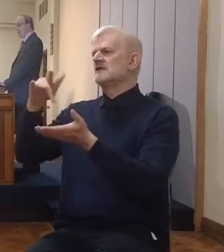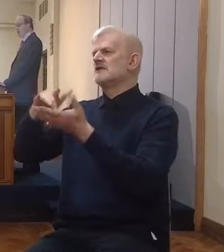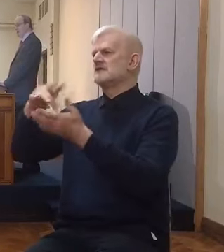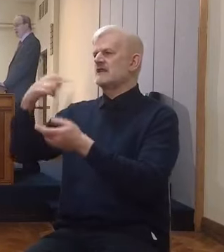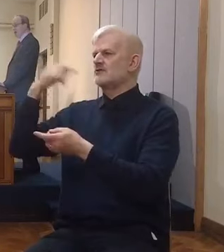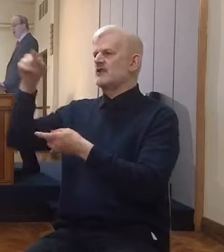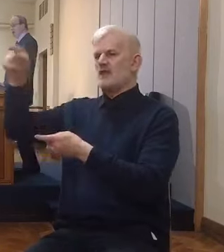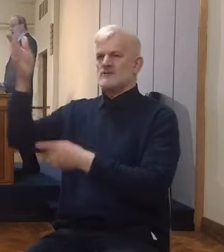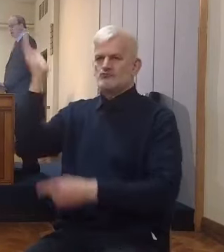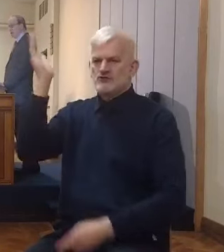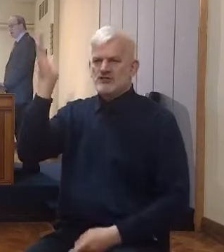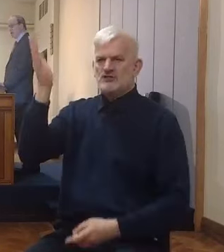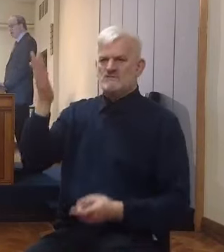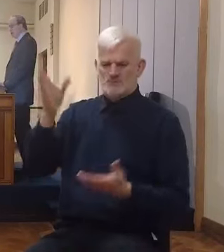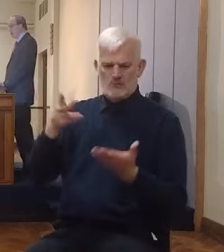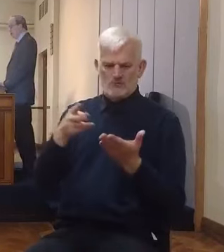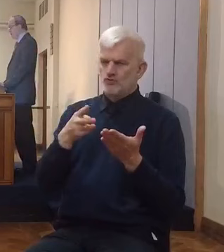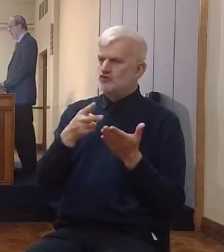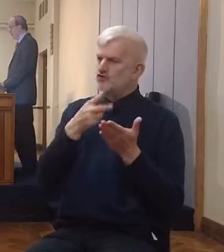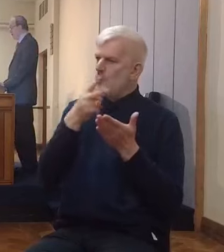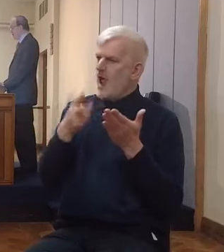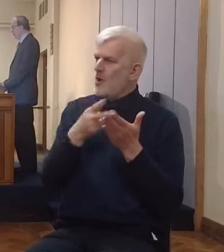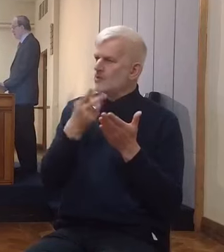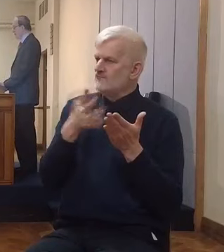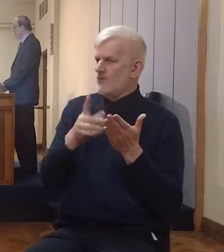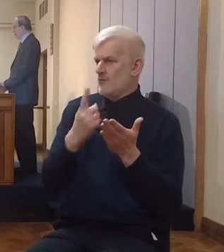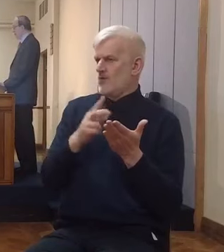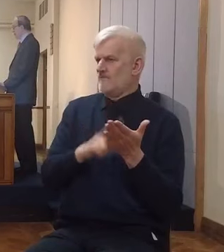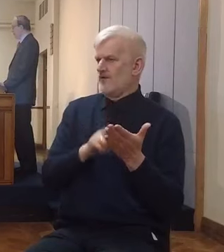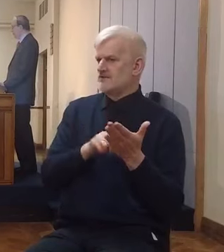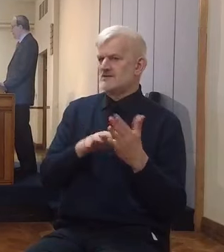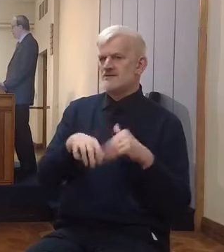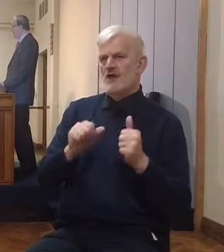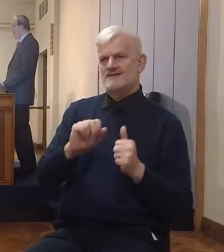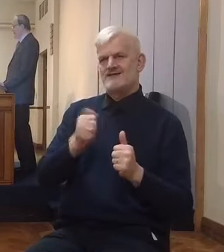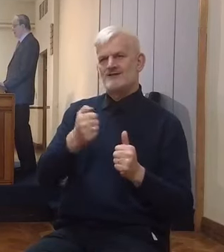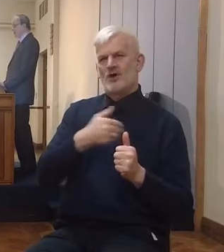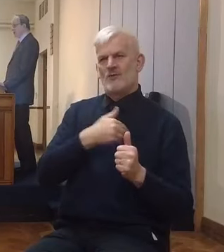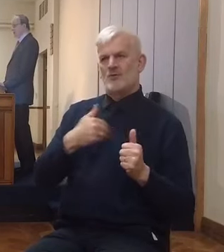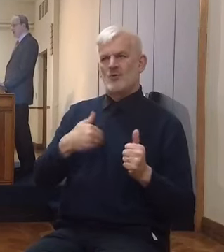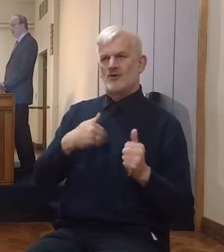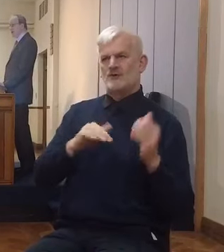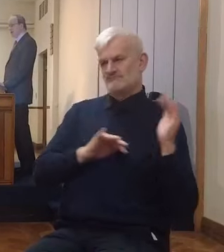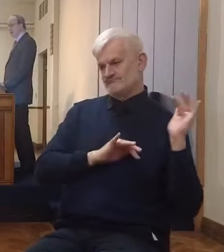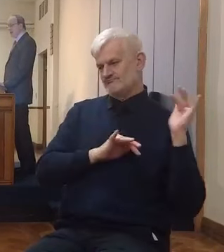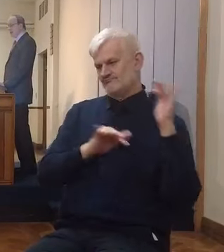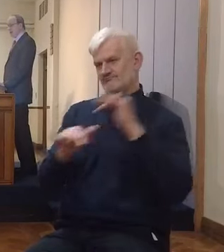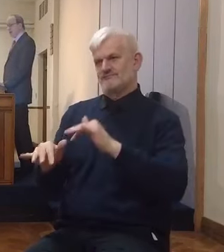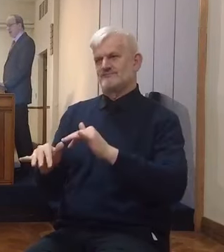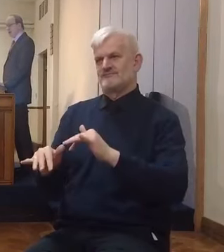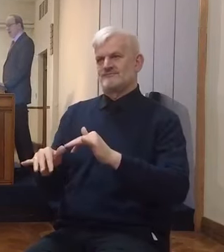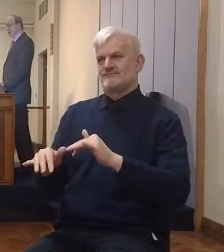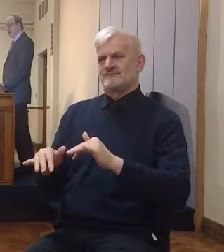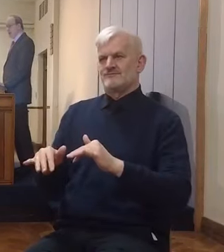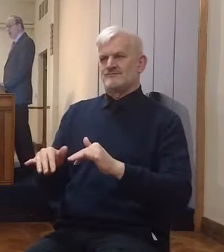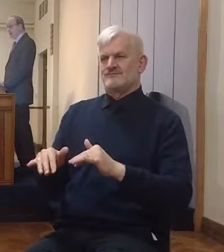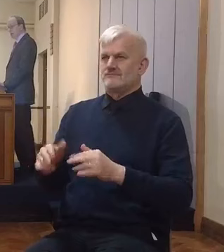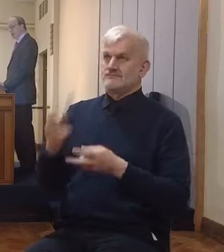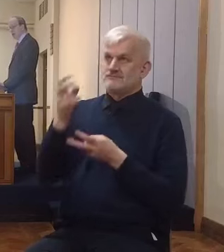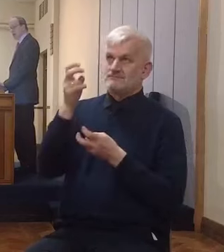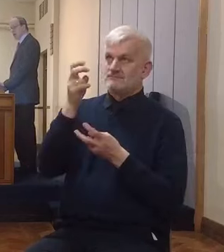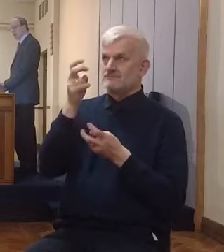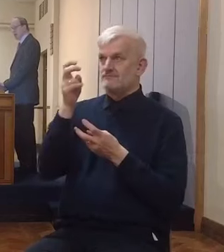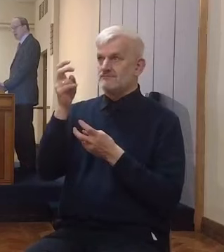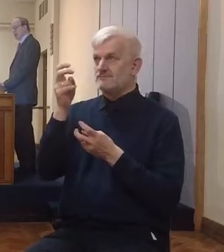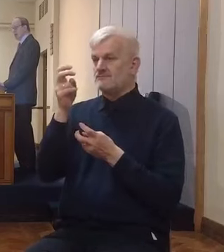exercises started at 6 one morning. Great crowds flowing into the street listening to him on